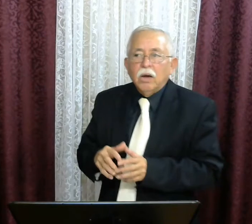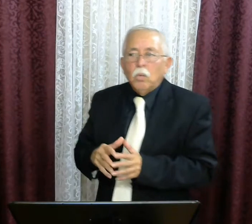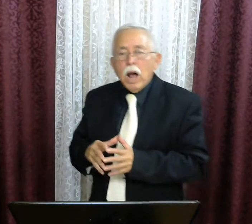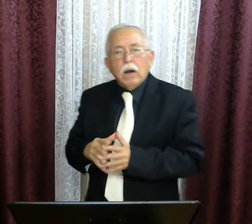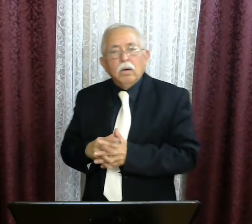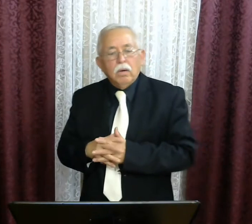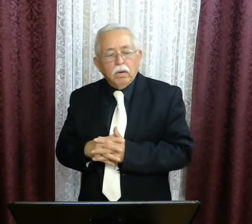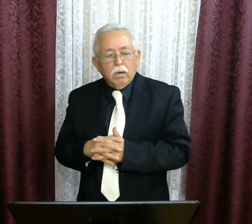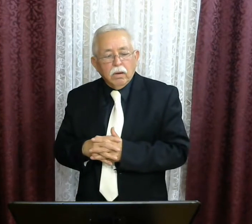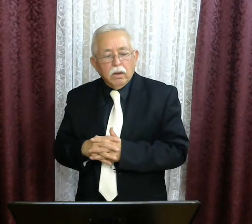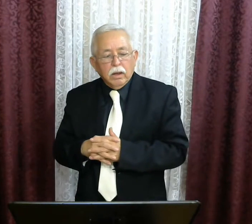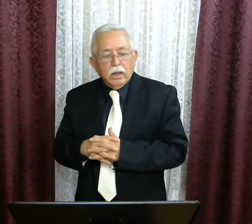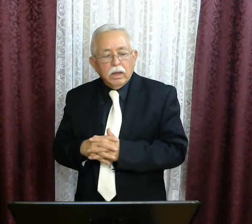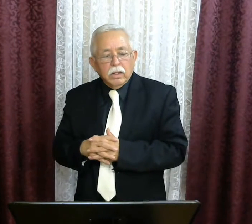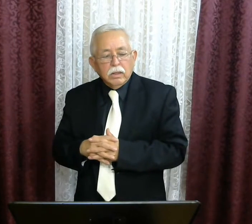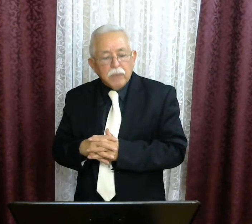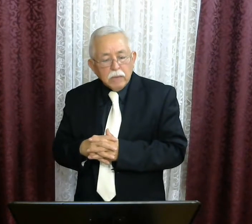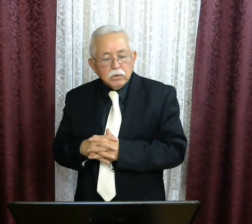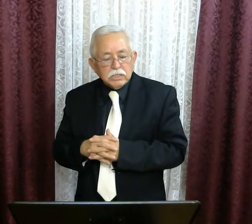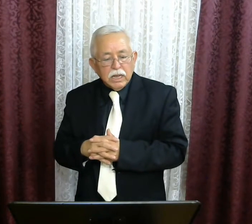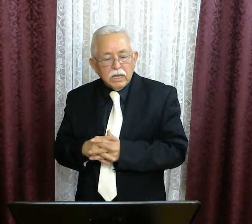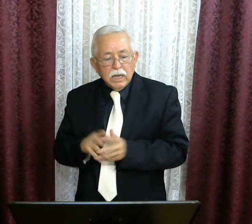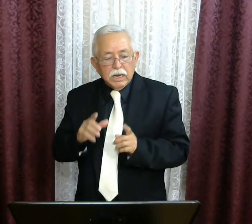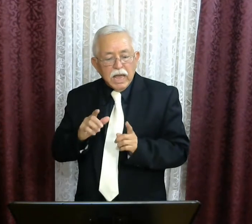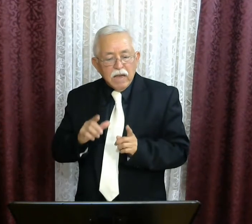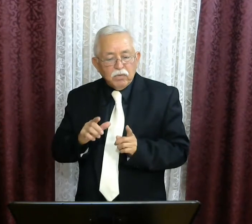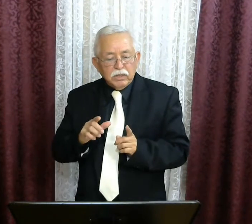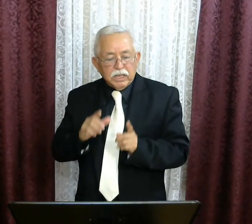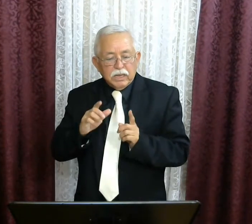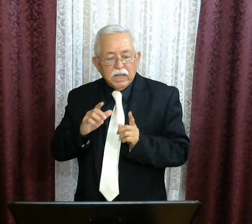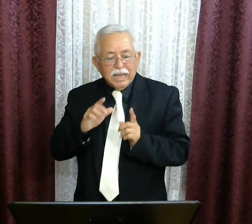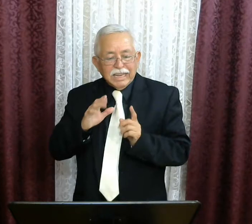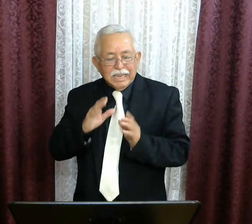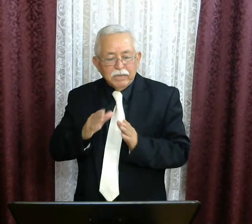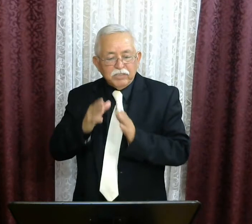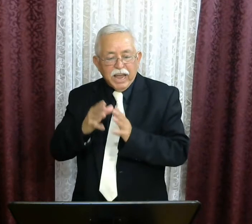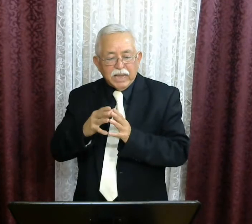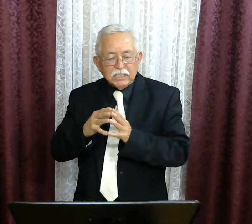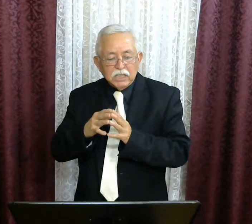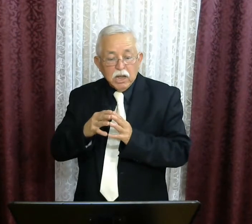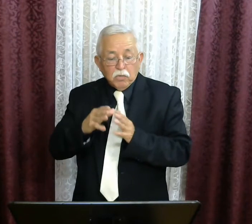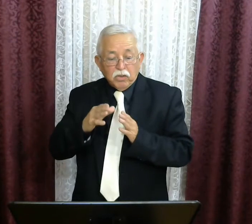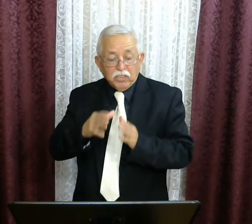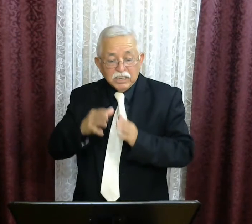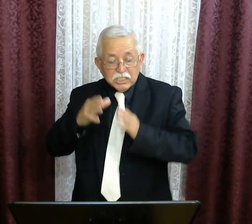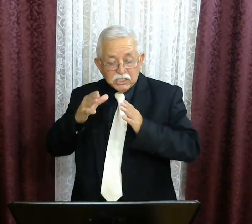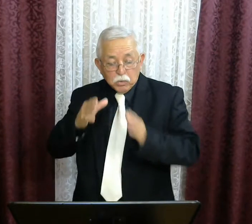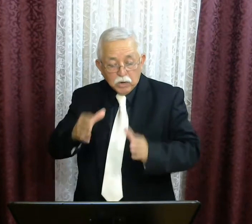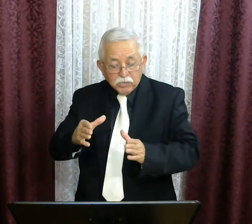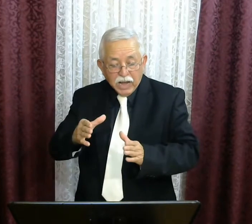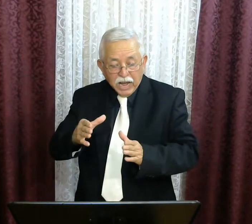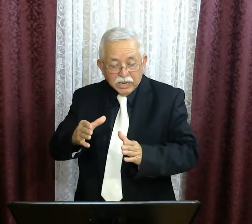Wow. The Bible said, in everything give thanks, for this is the will of God